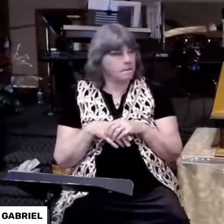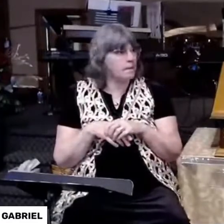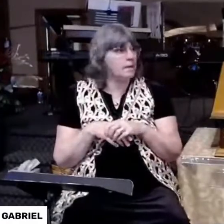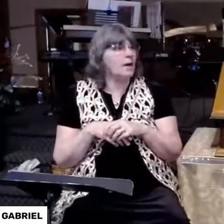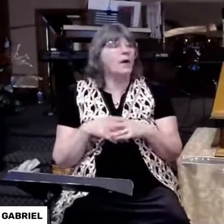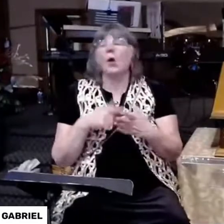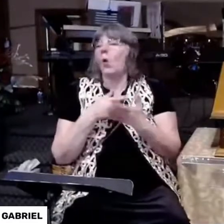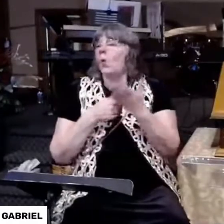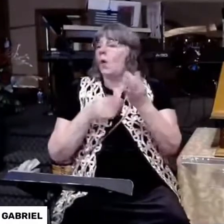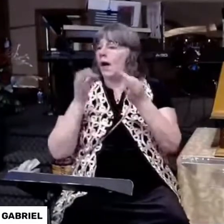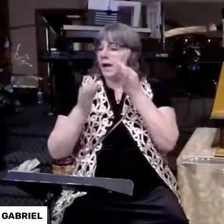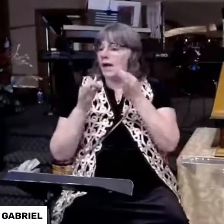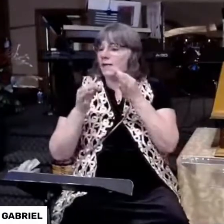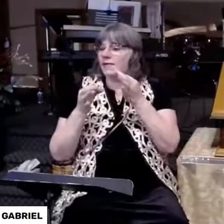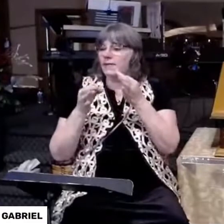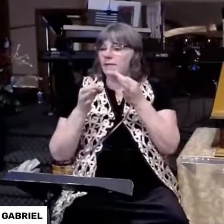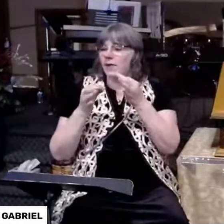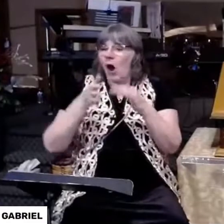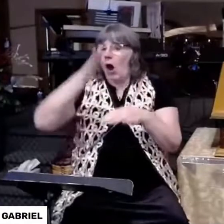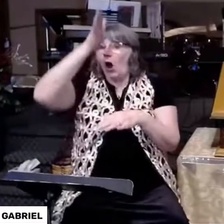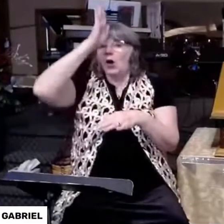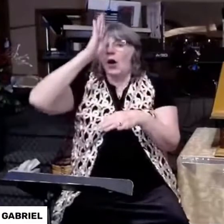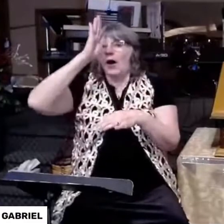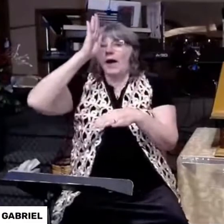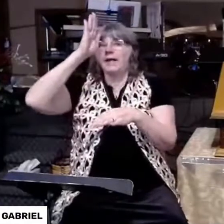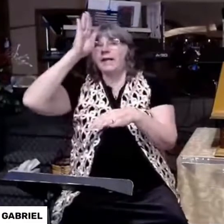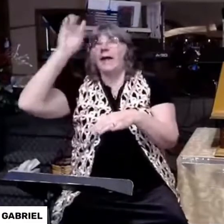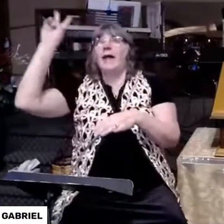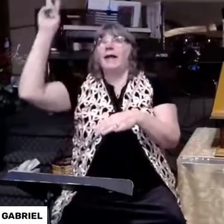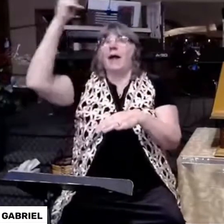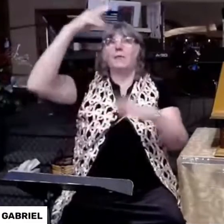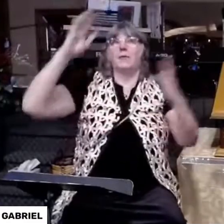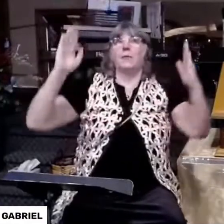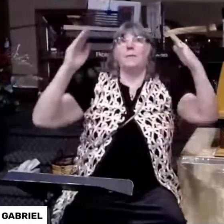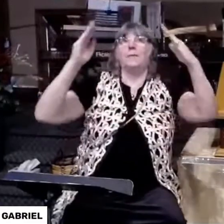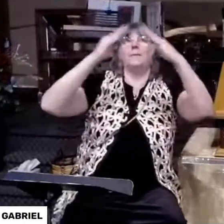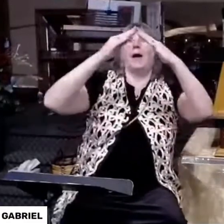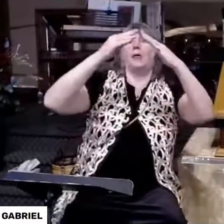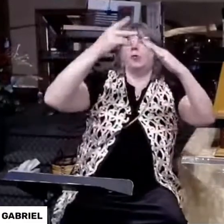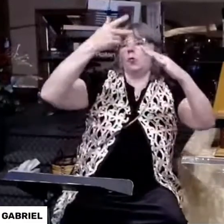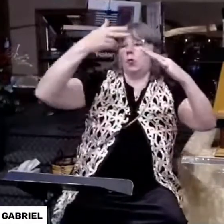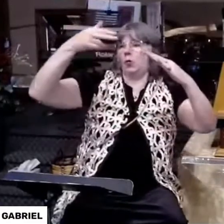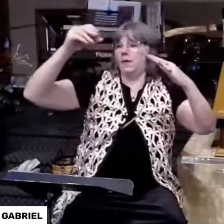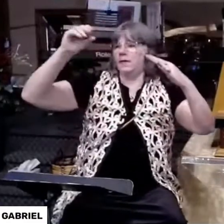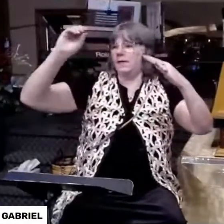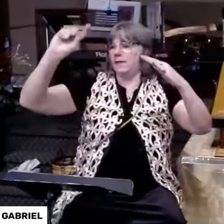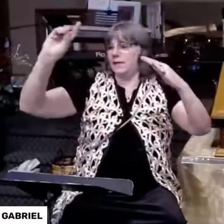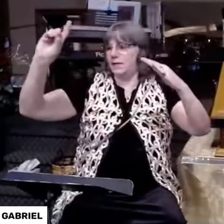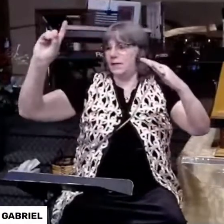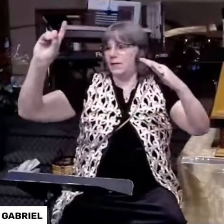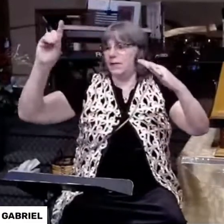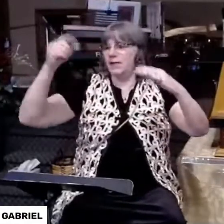Hashem were to come on Mount Hood and say, okay, you guys,